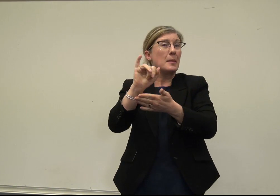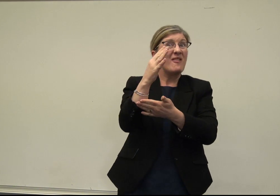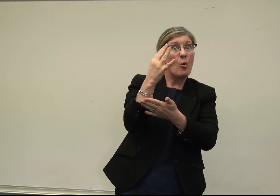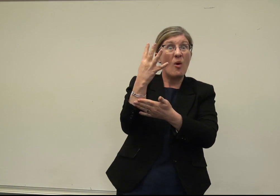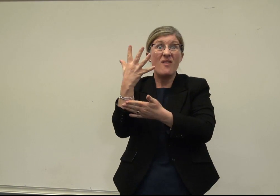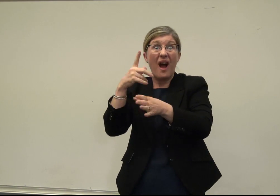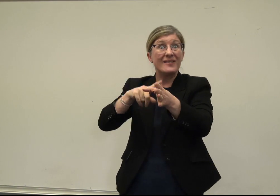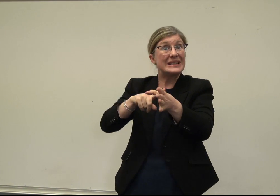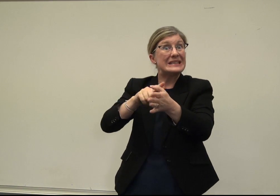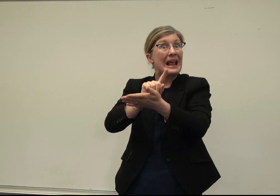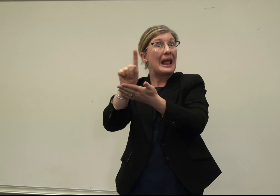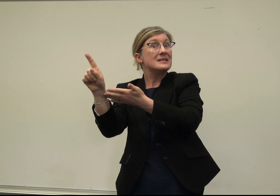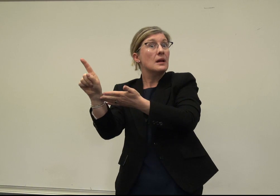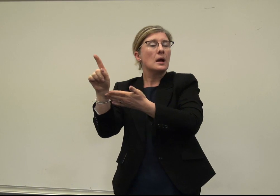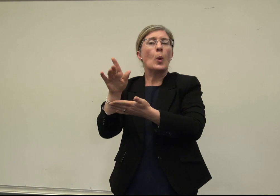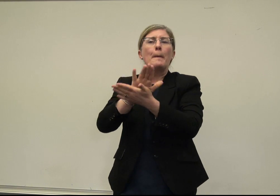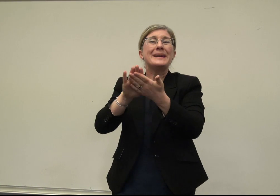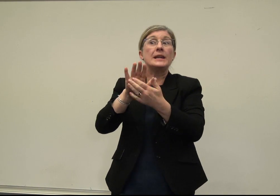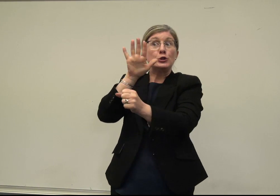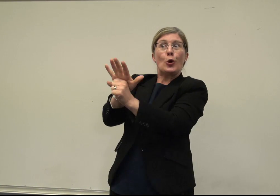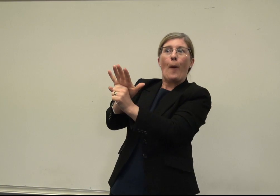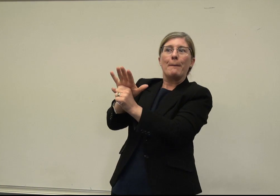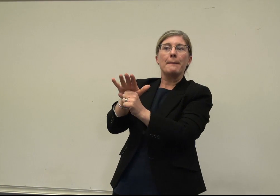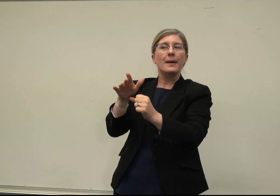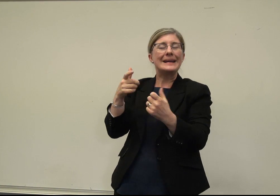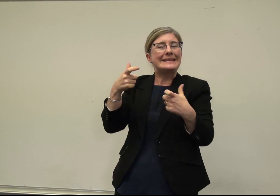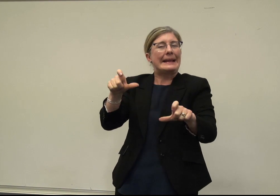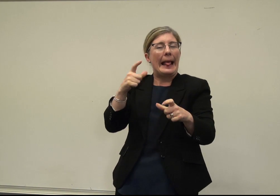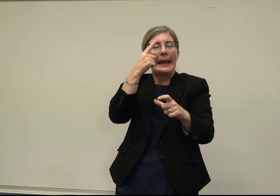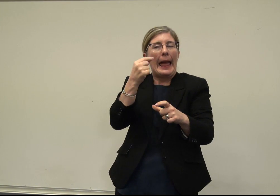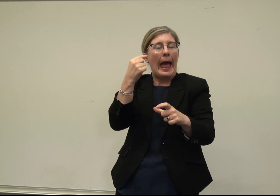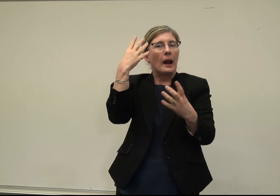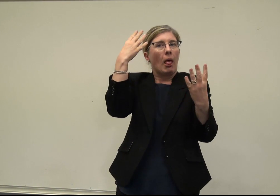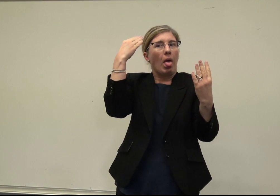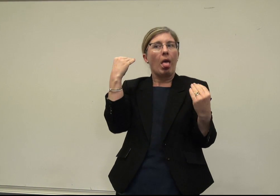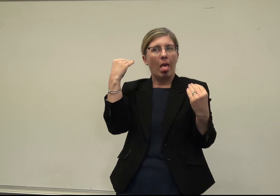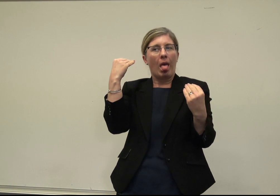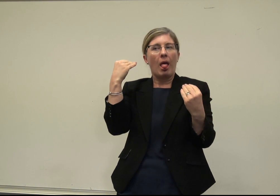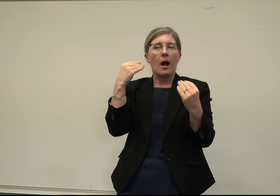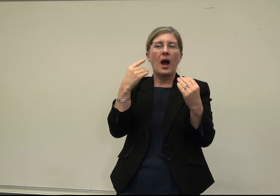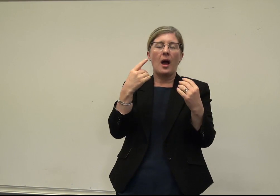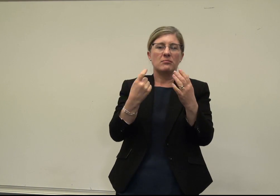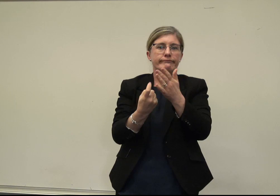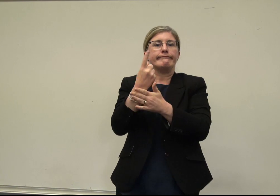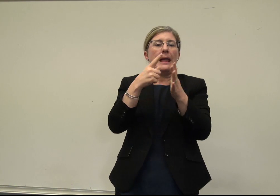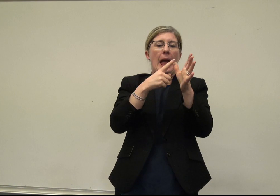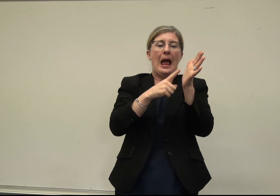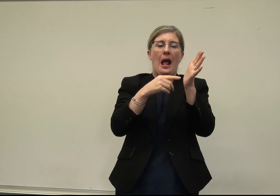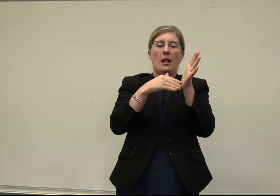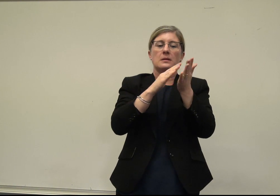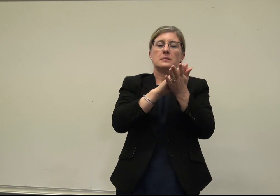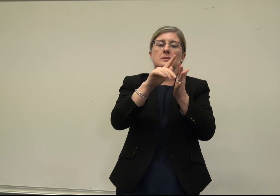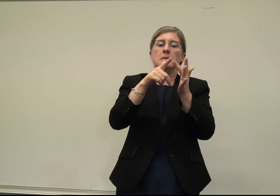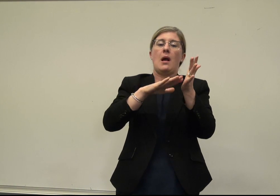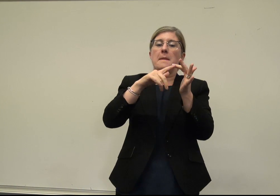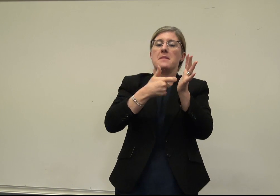get Alzheimer's, which is unfortunately a misinterpretation of the research. It means that the